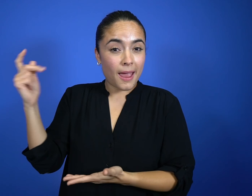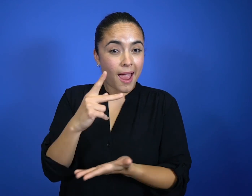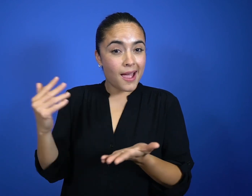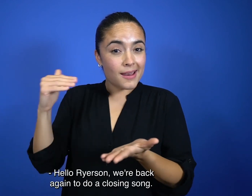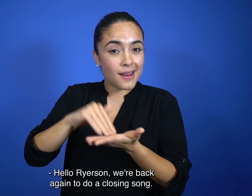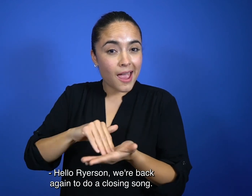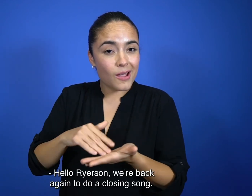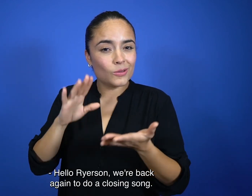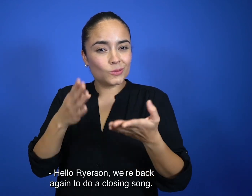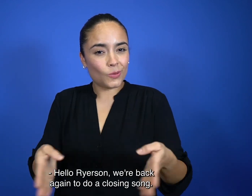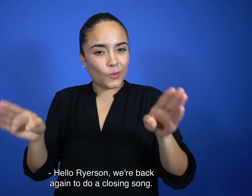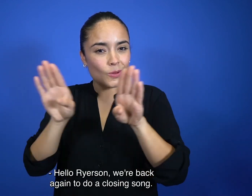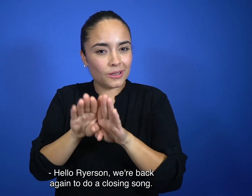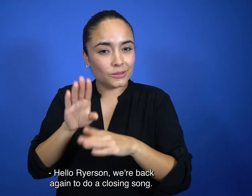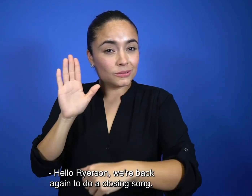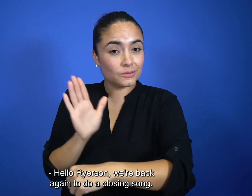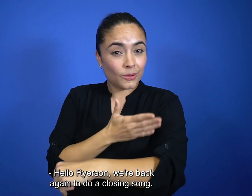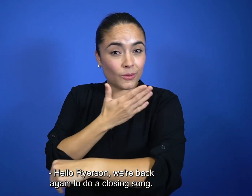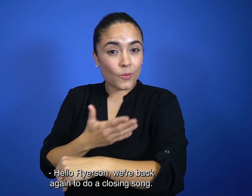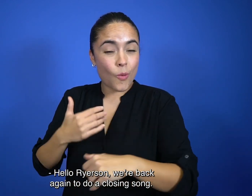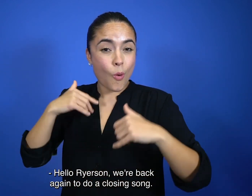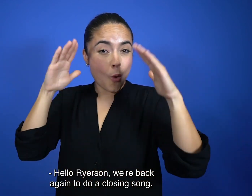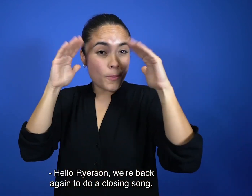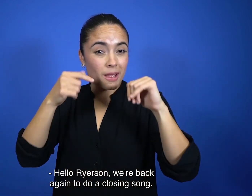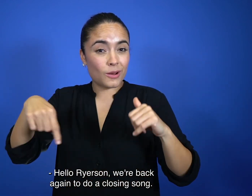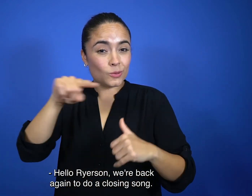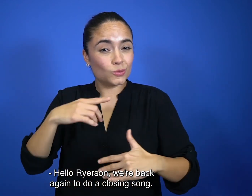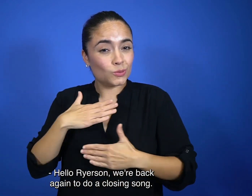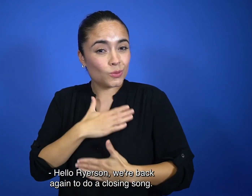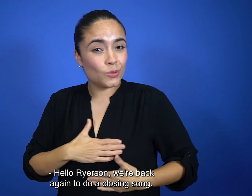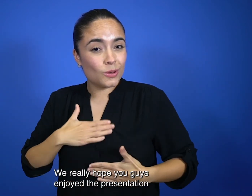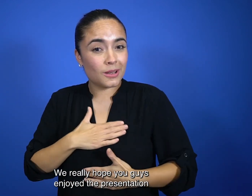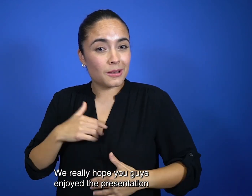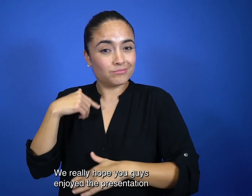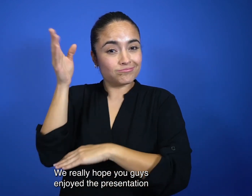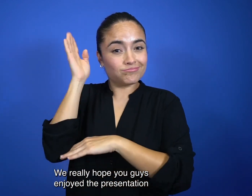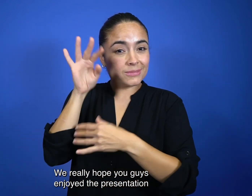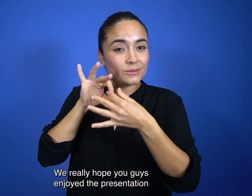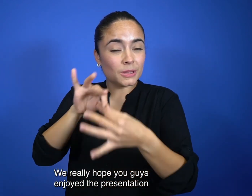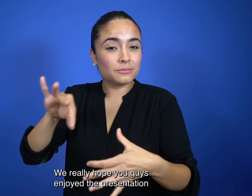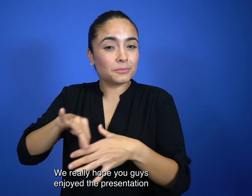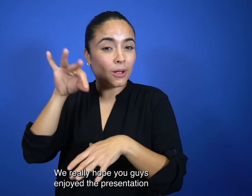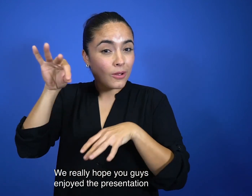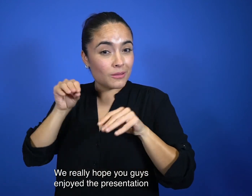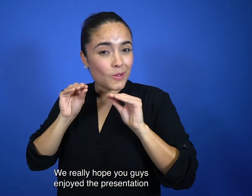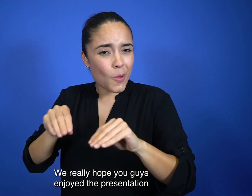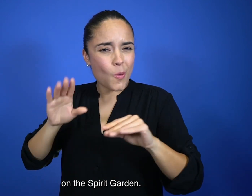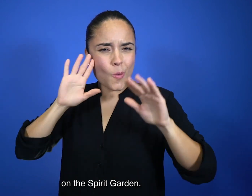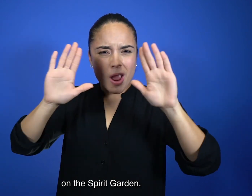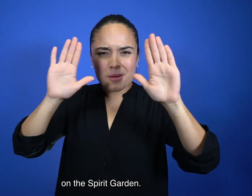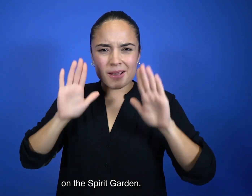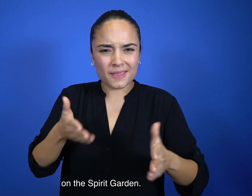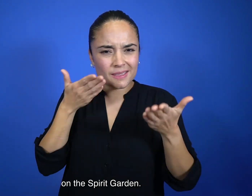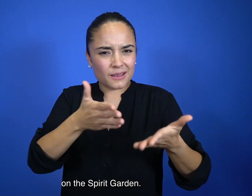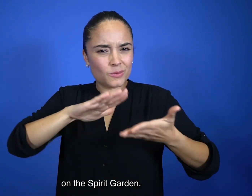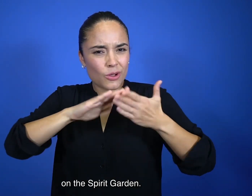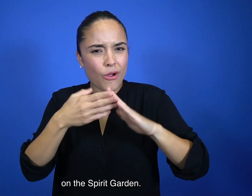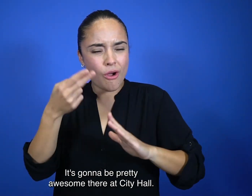Hello, Ryerson. We're back again to do a closing song. We really hope you guys enjoyed the presentation on Spirit Garden. It's going to be